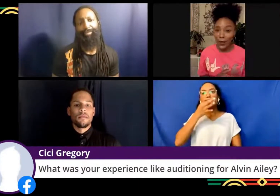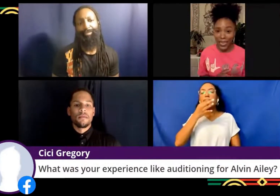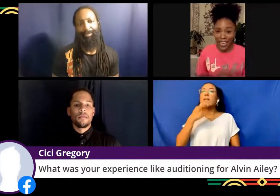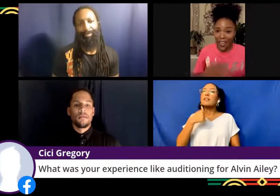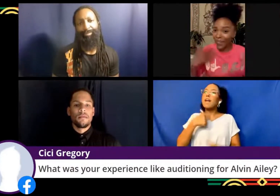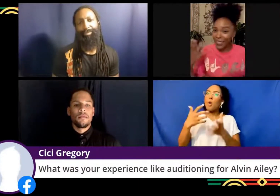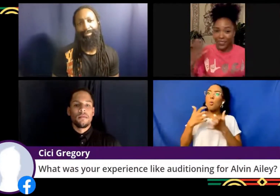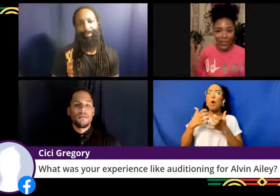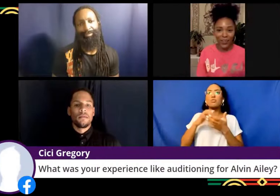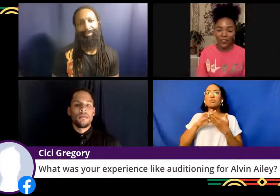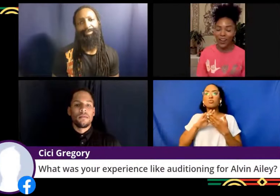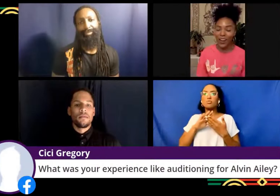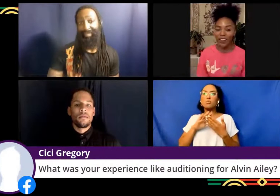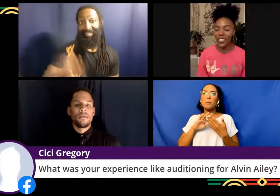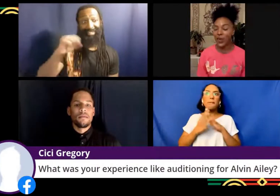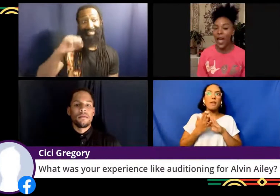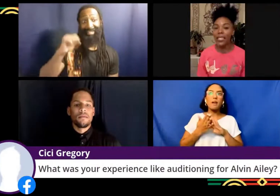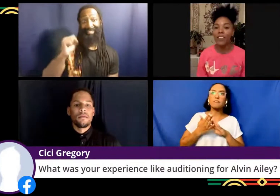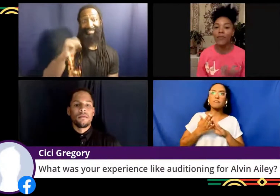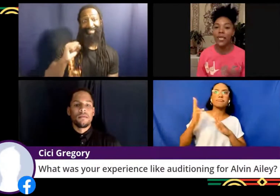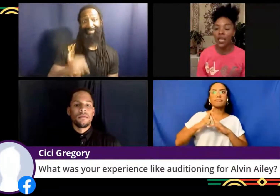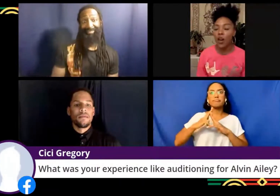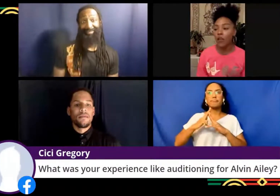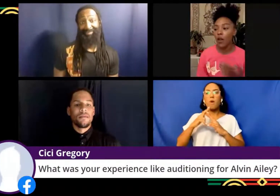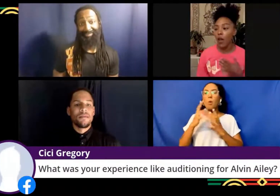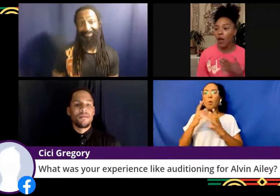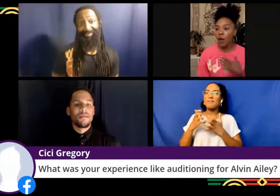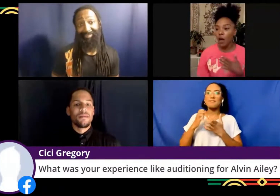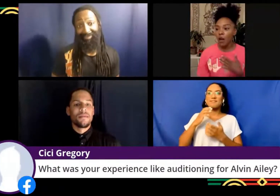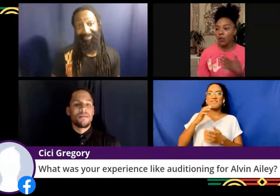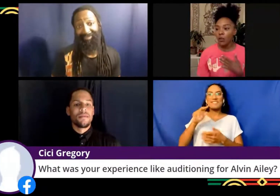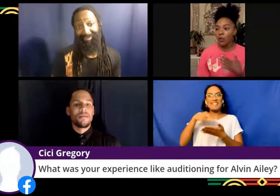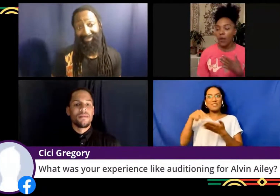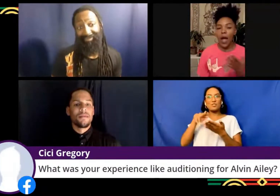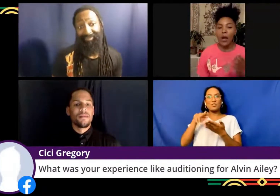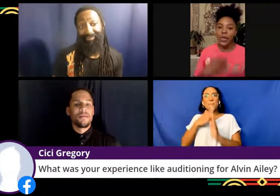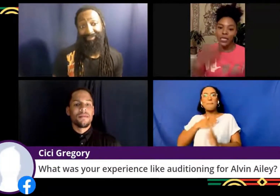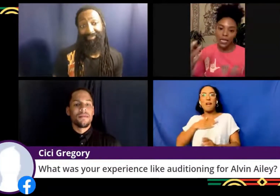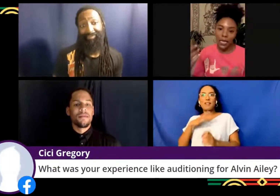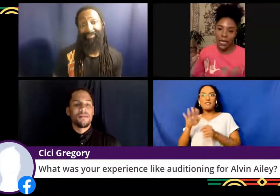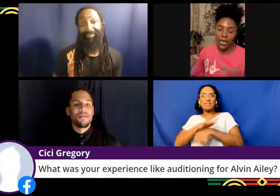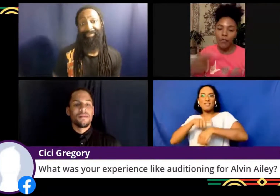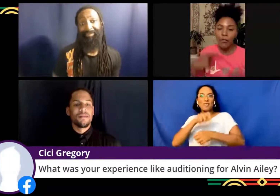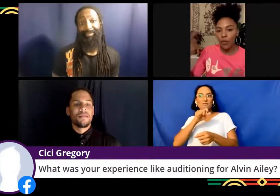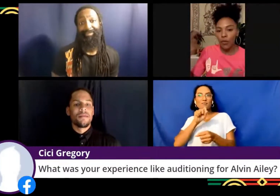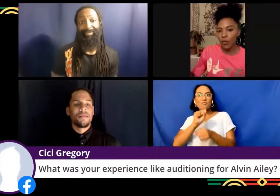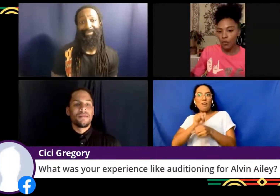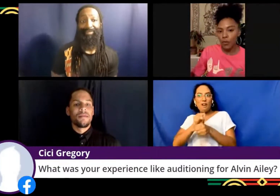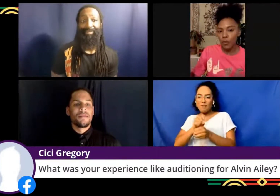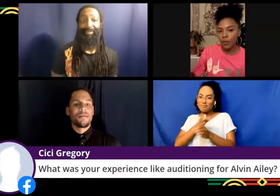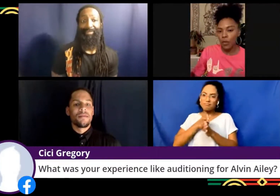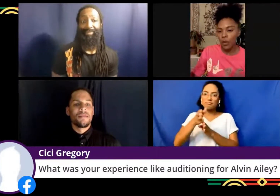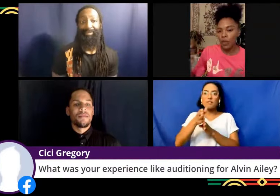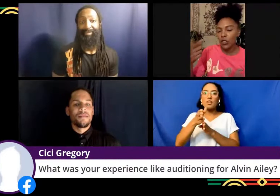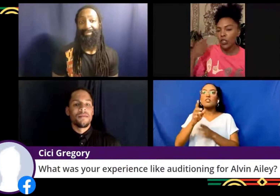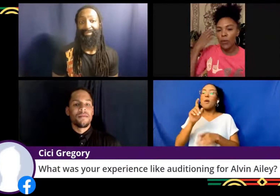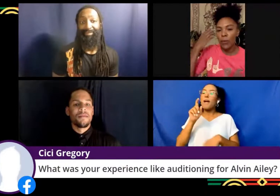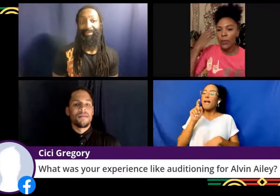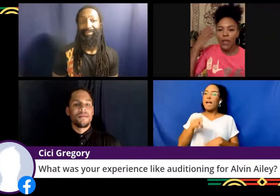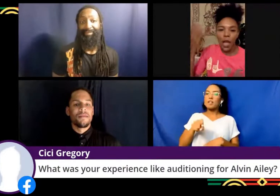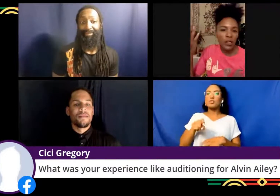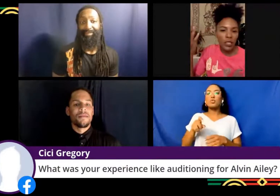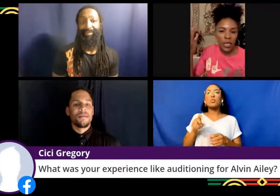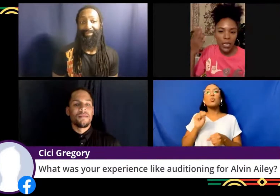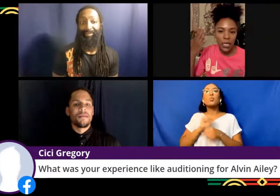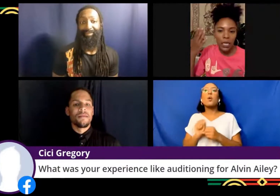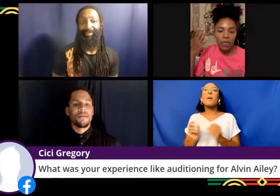to do it. I wanted to make a career out of it, so I had to give myself what I wasn't getting from the front of the room, just from